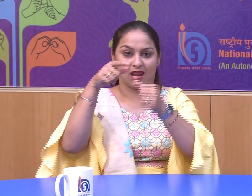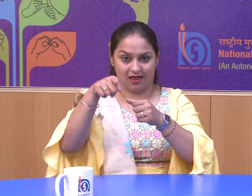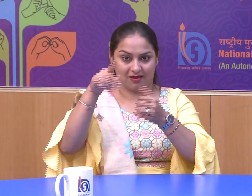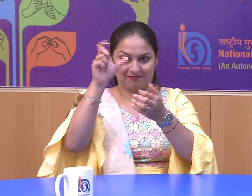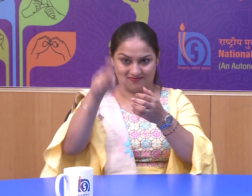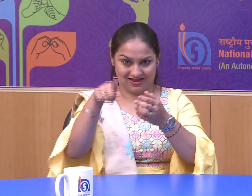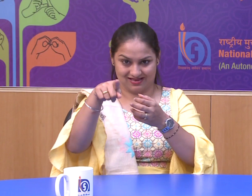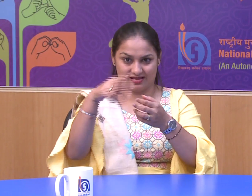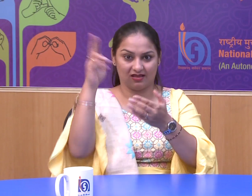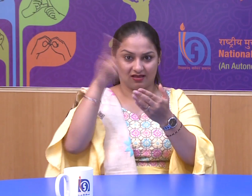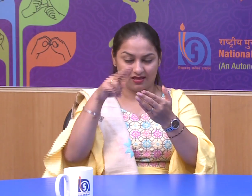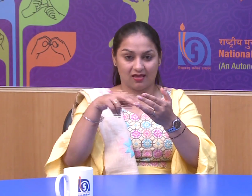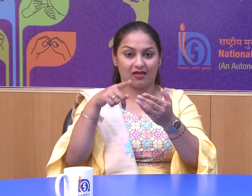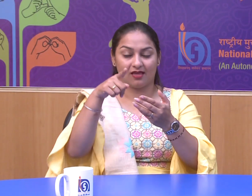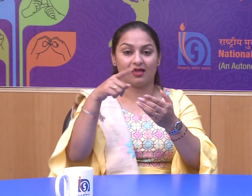paint music or seasons.